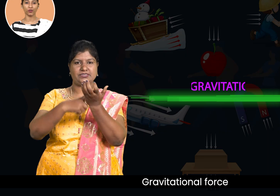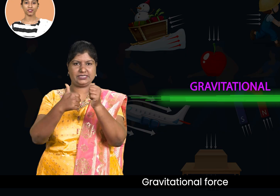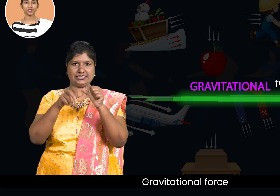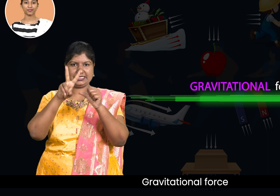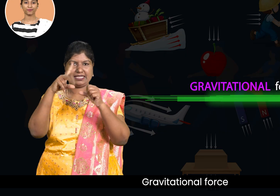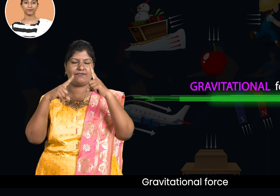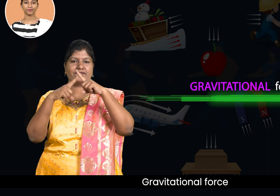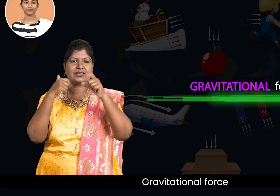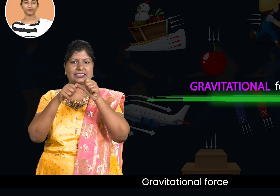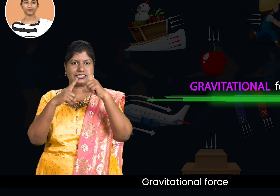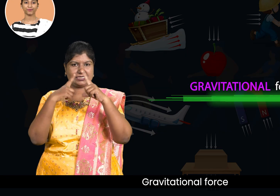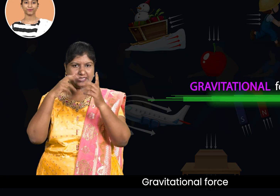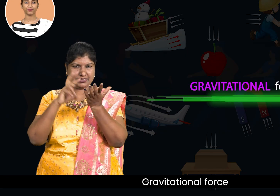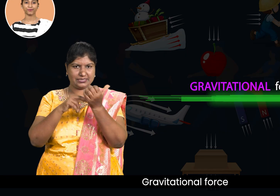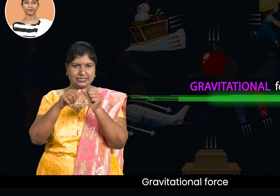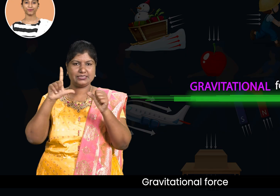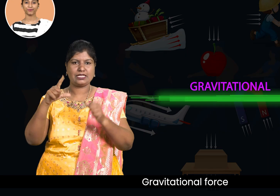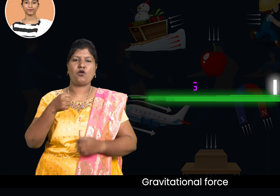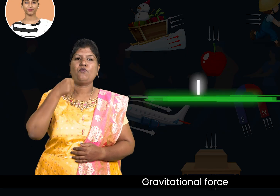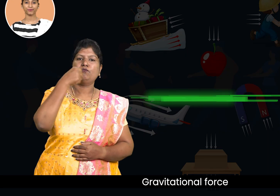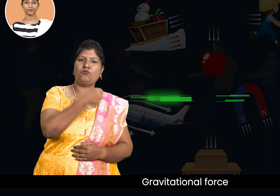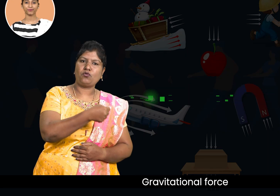Gravitational force.